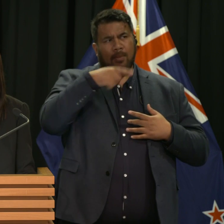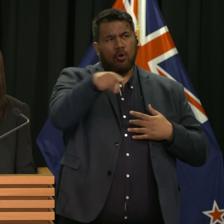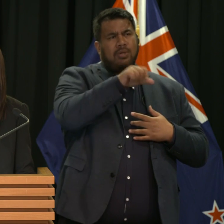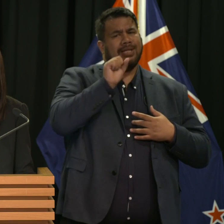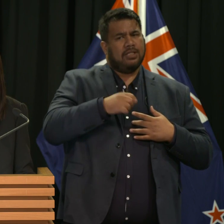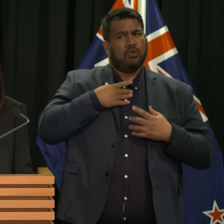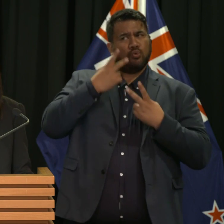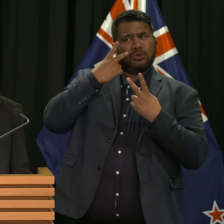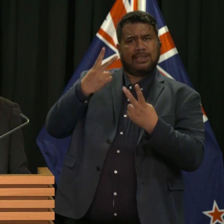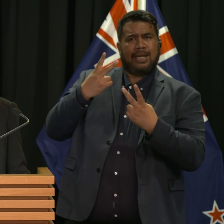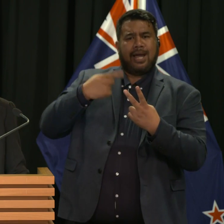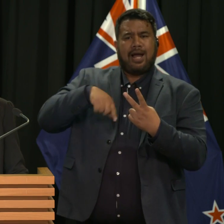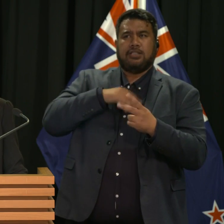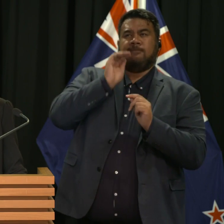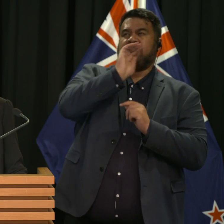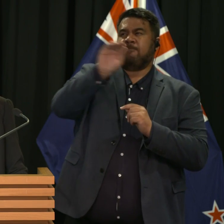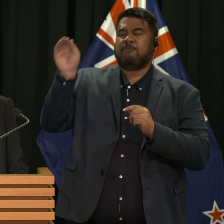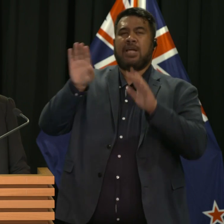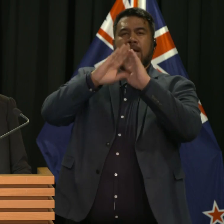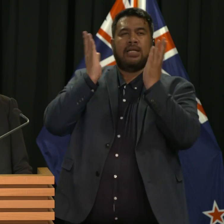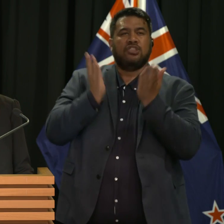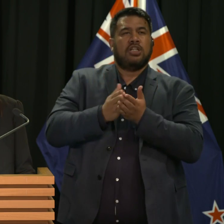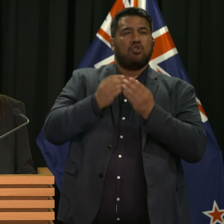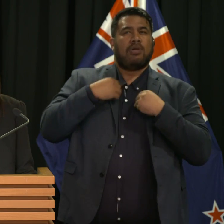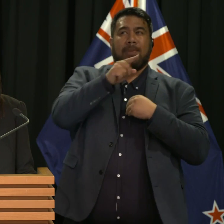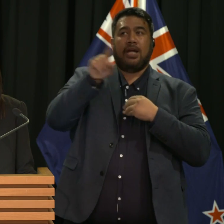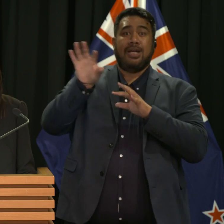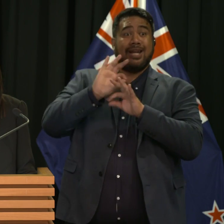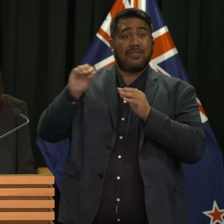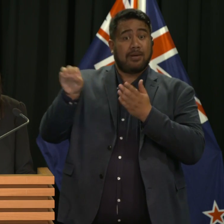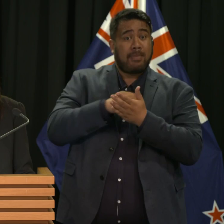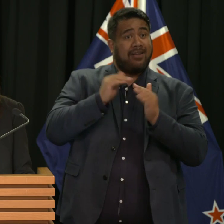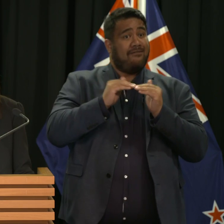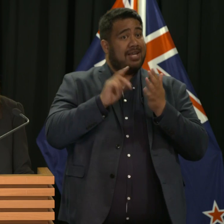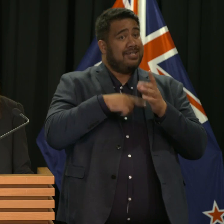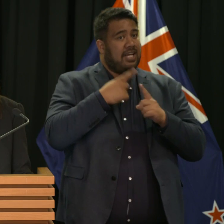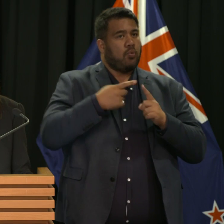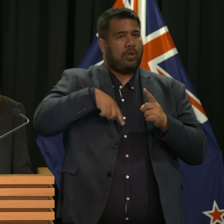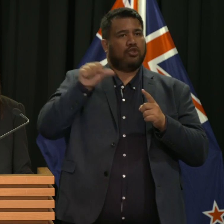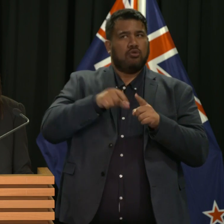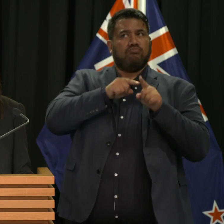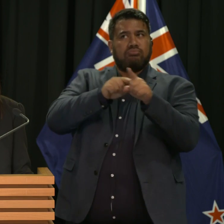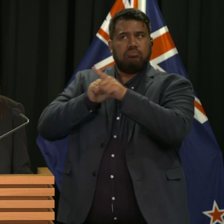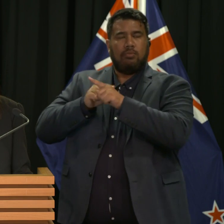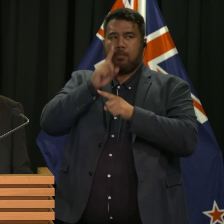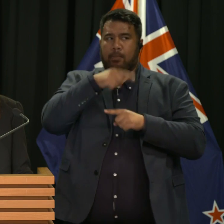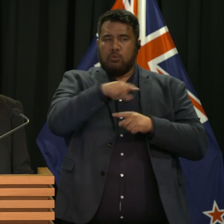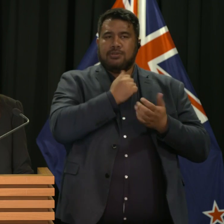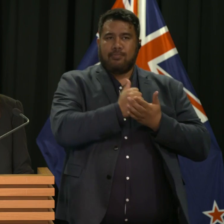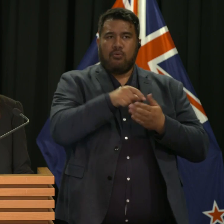to go after multinationals and others not paying their fair share. We will continue to progress these